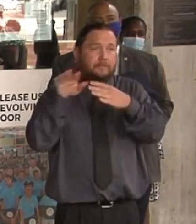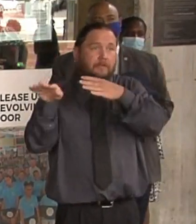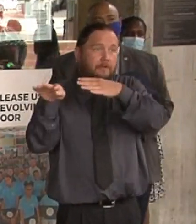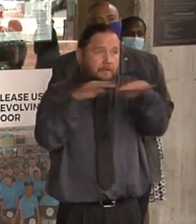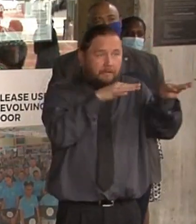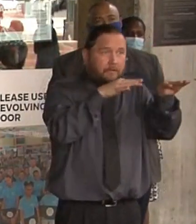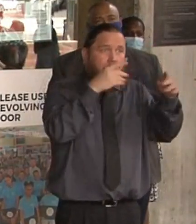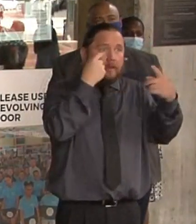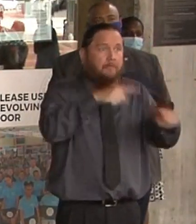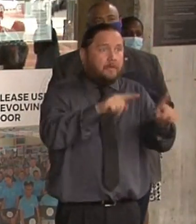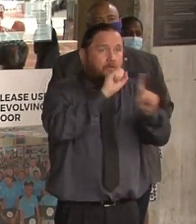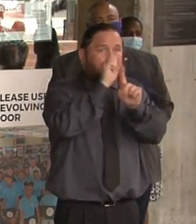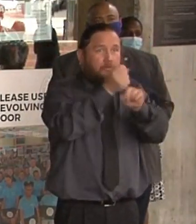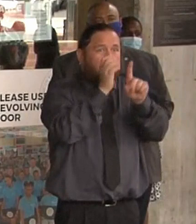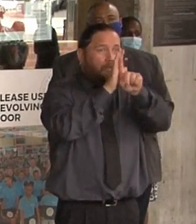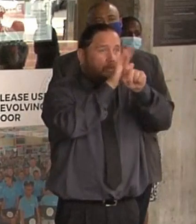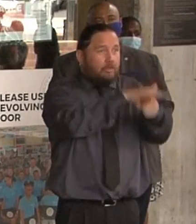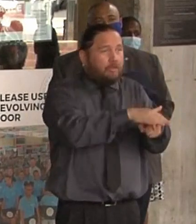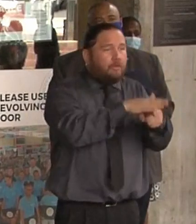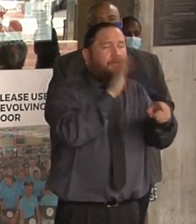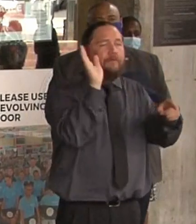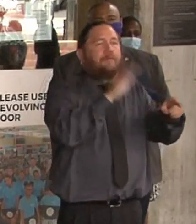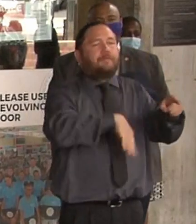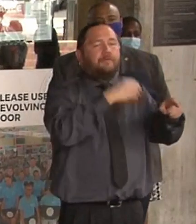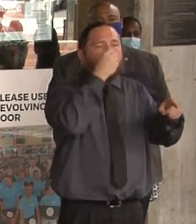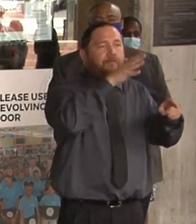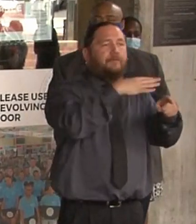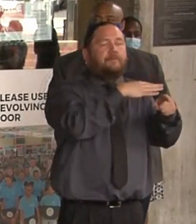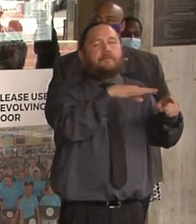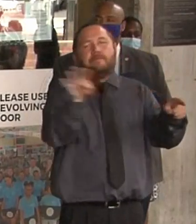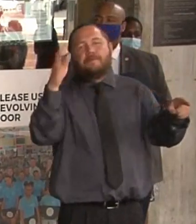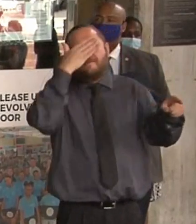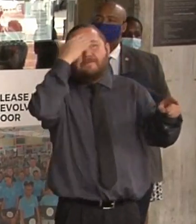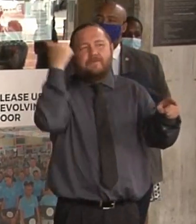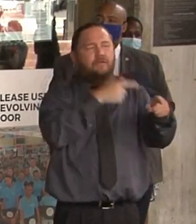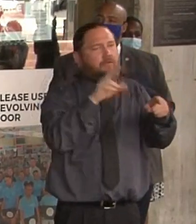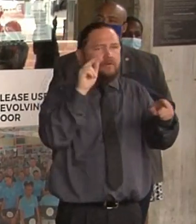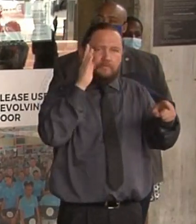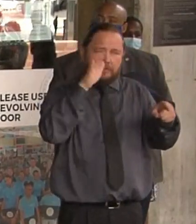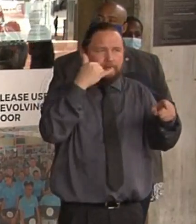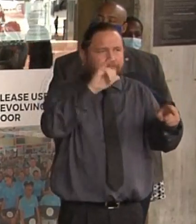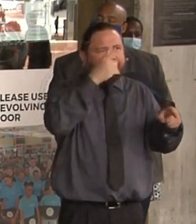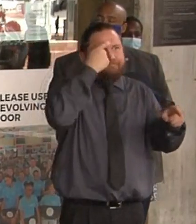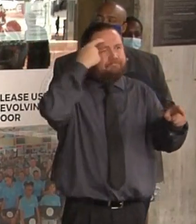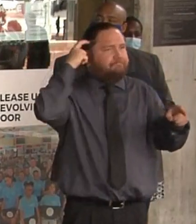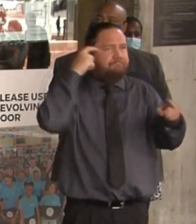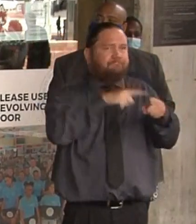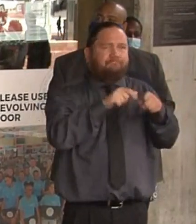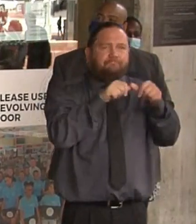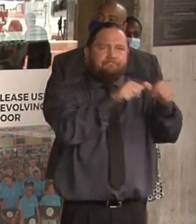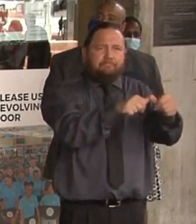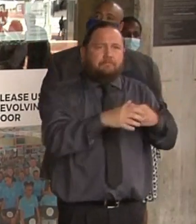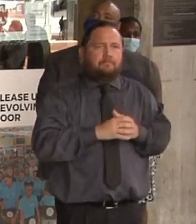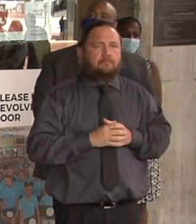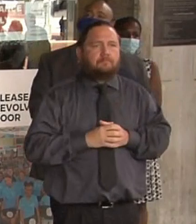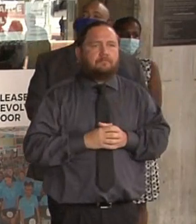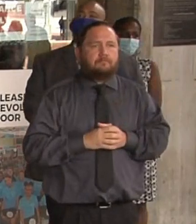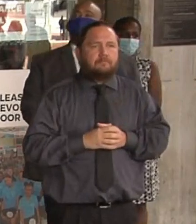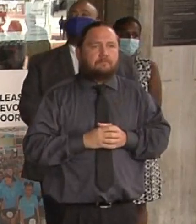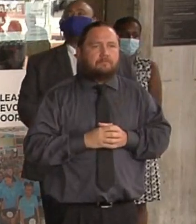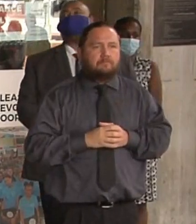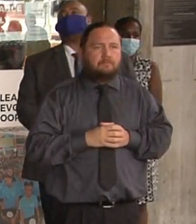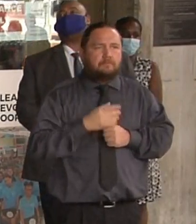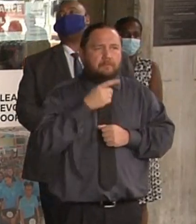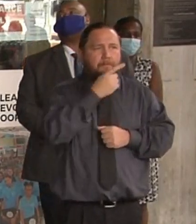This is different because the activism in this moment and the conversations I've had with young people in my administration,